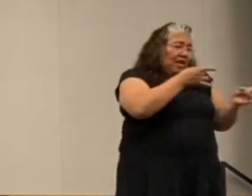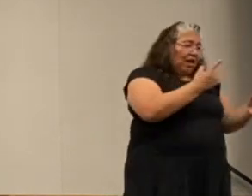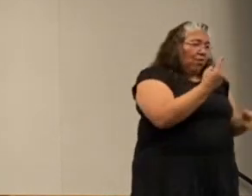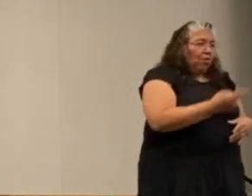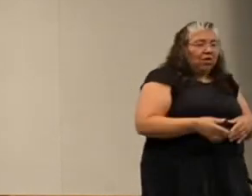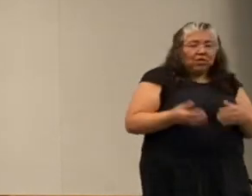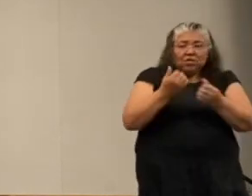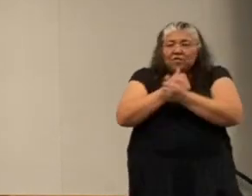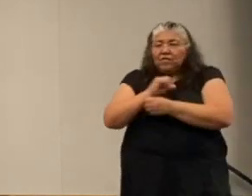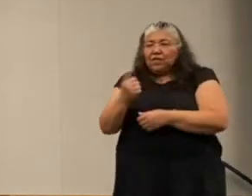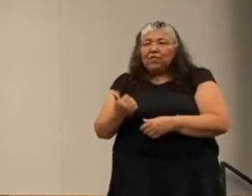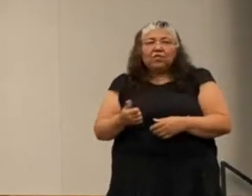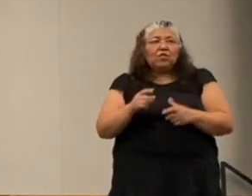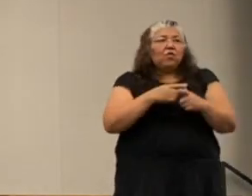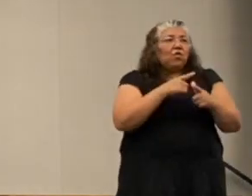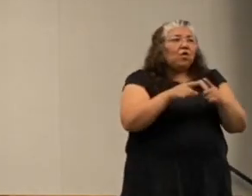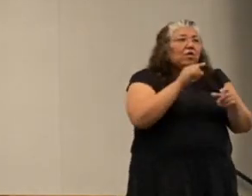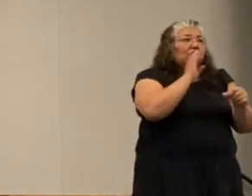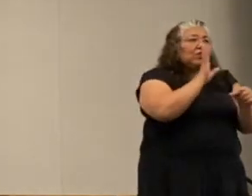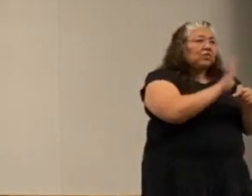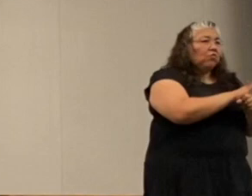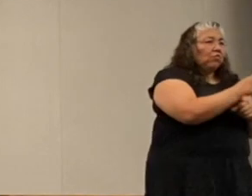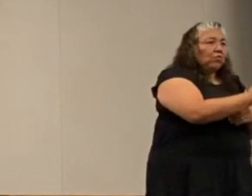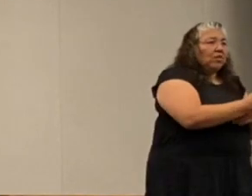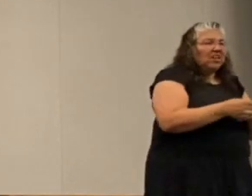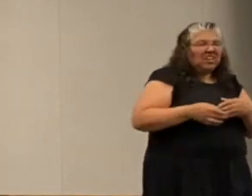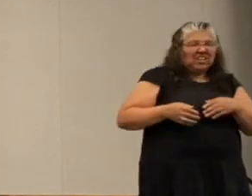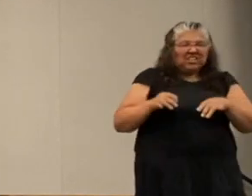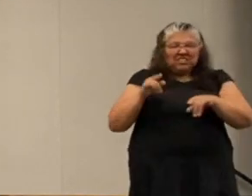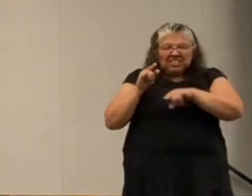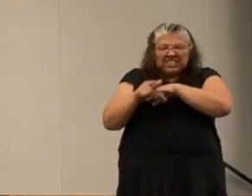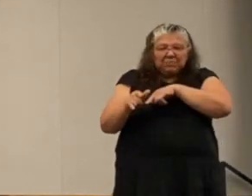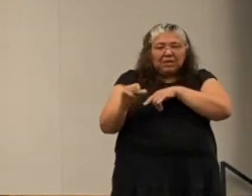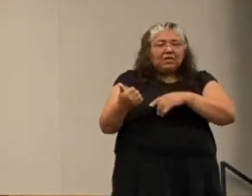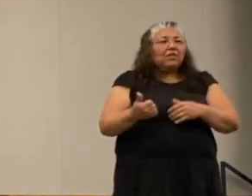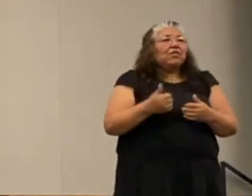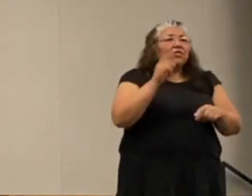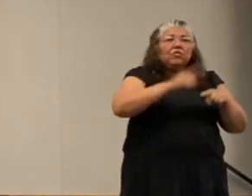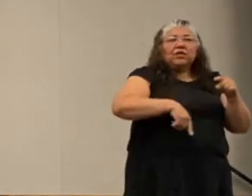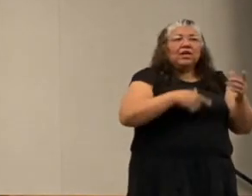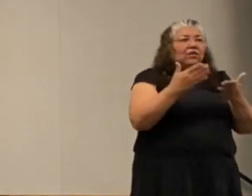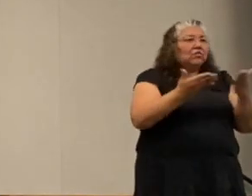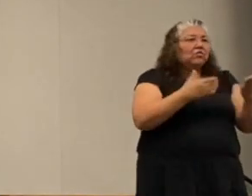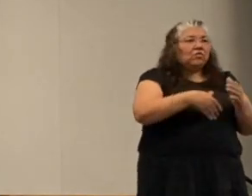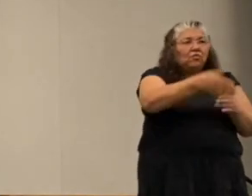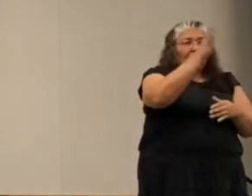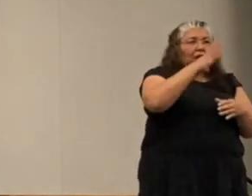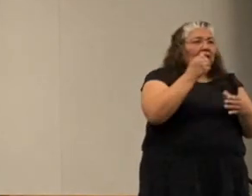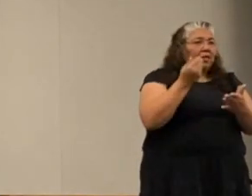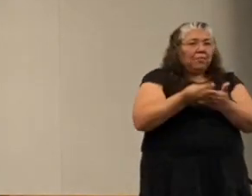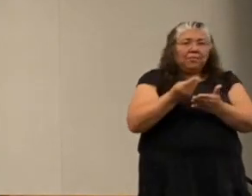love the other, or he will be devoted to one and despise the other. Listen, you cannot serve both God and money.